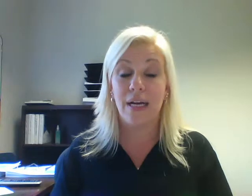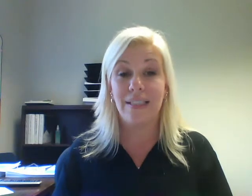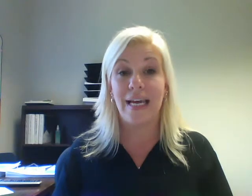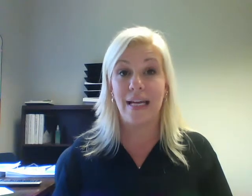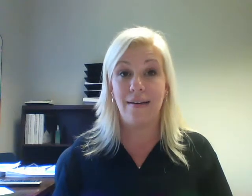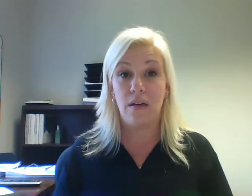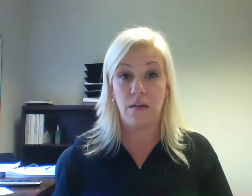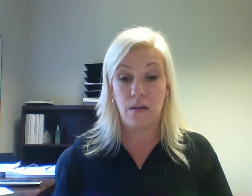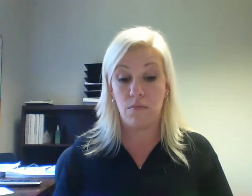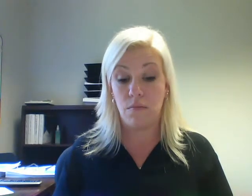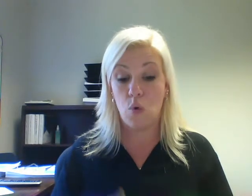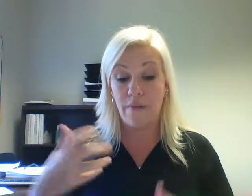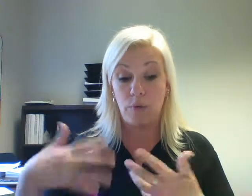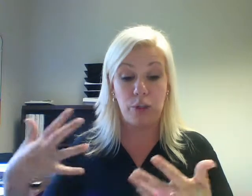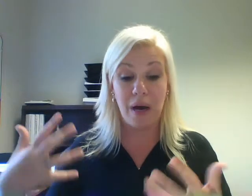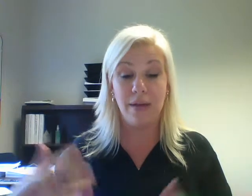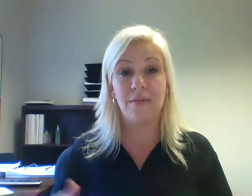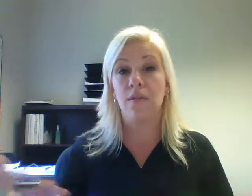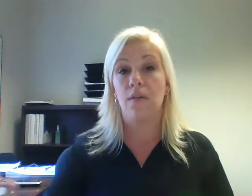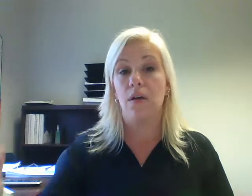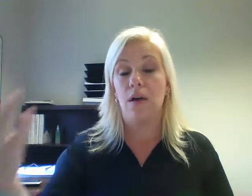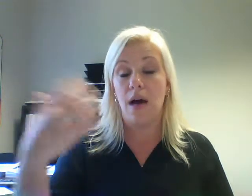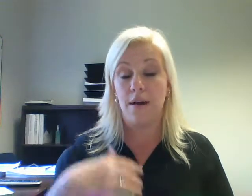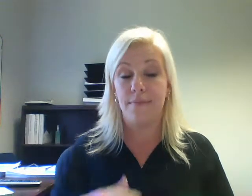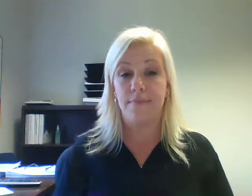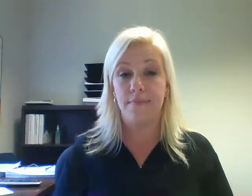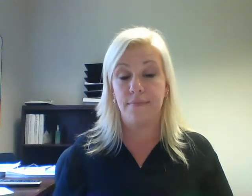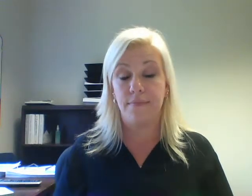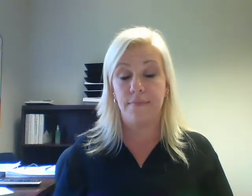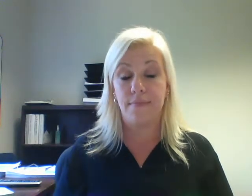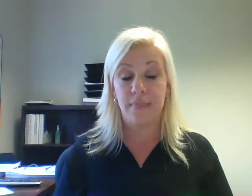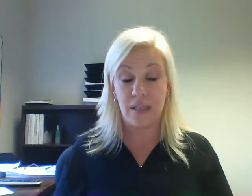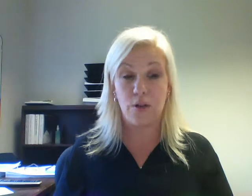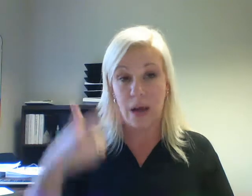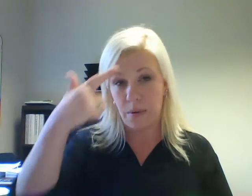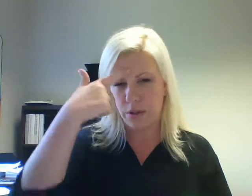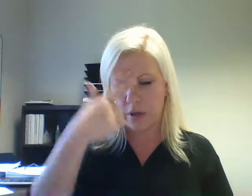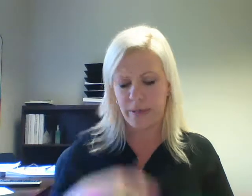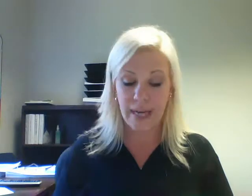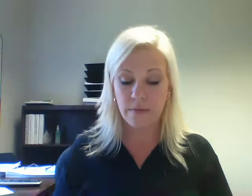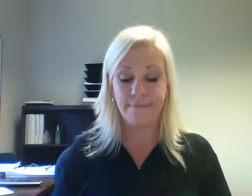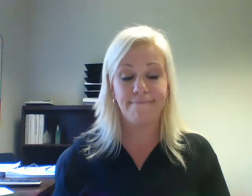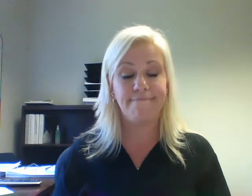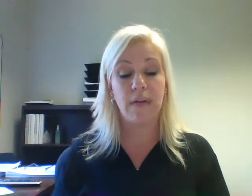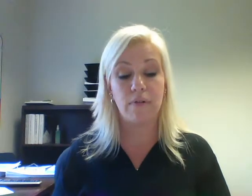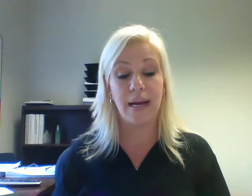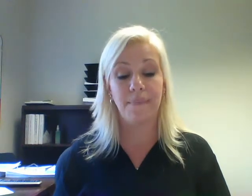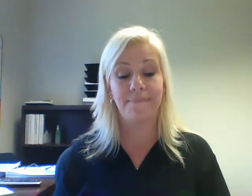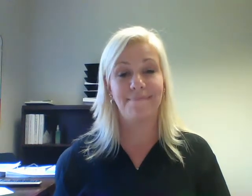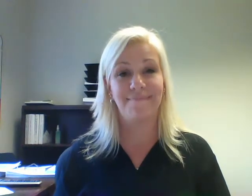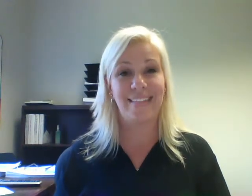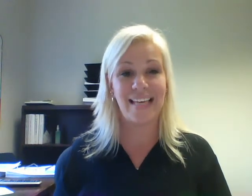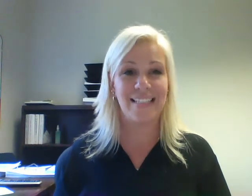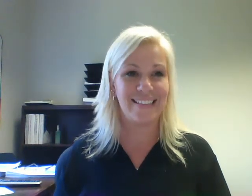to get more of a response, your eyebrows are going to be down. Alrighty, thanks.